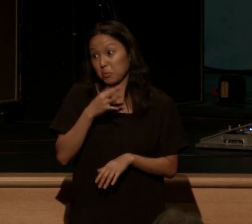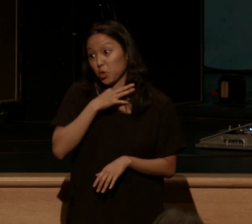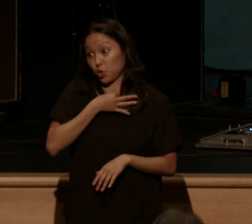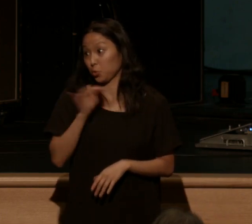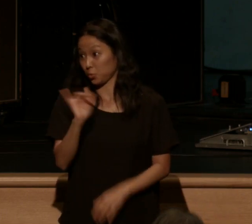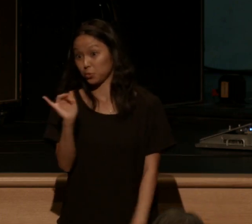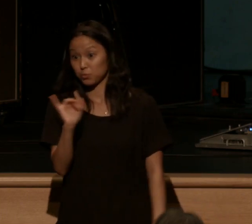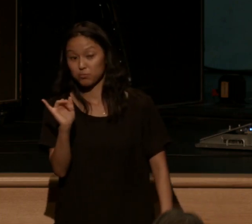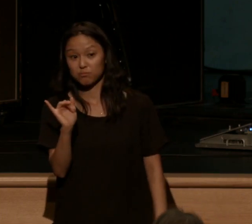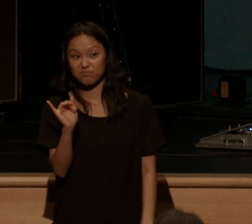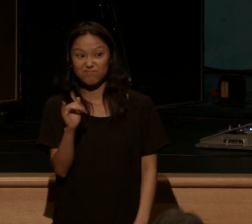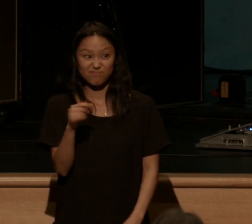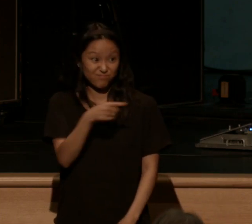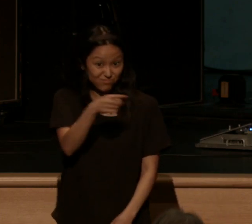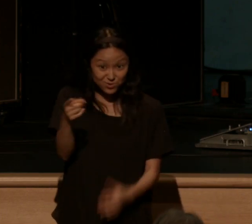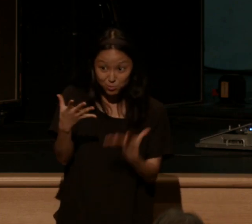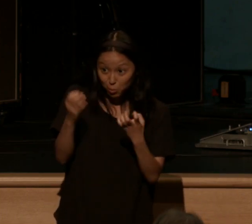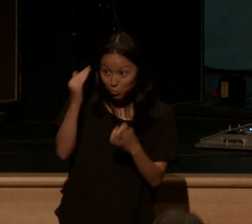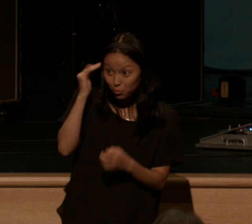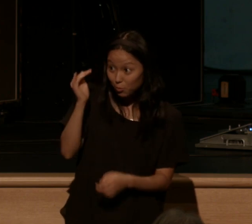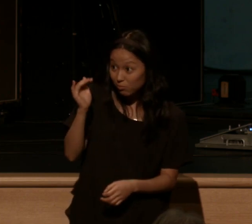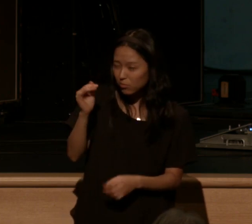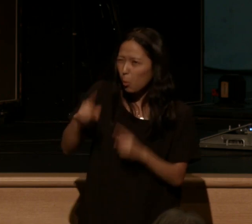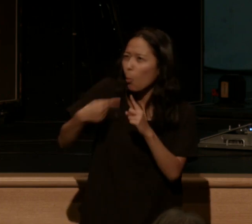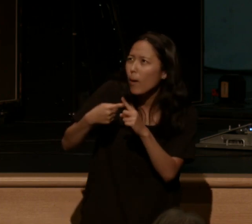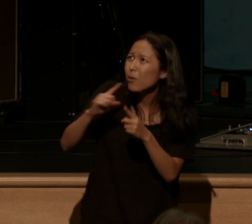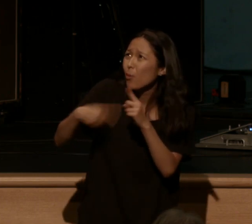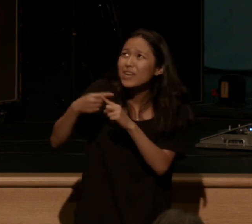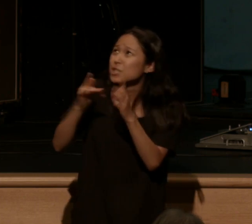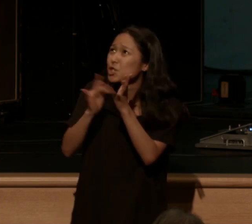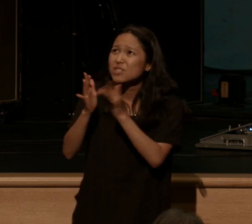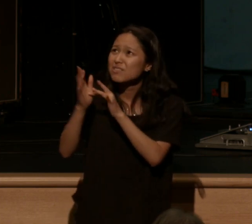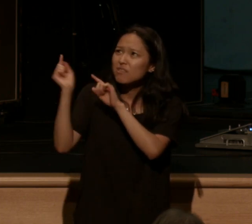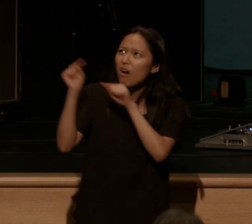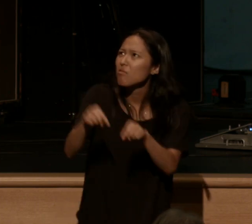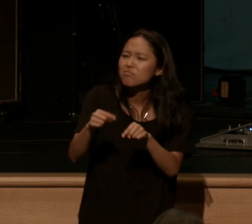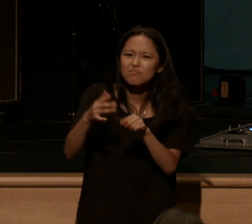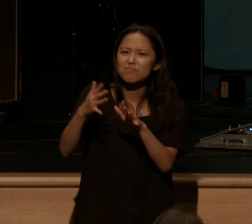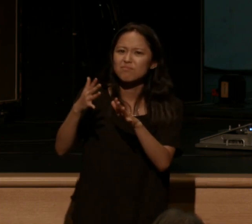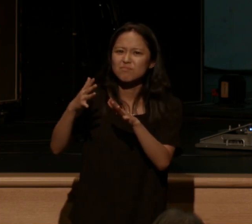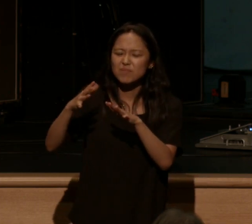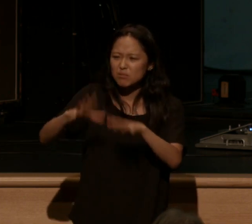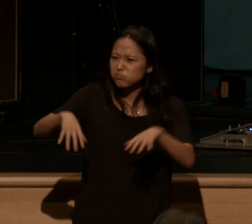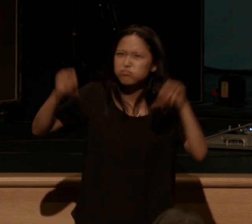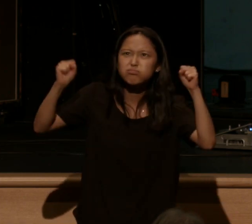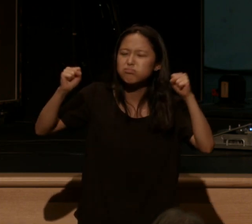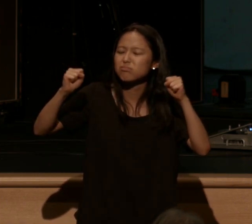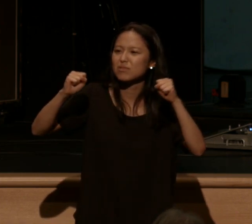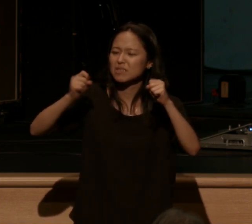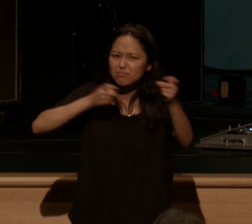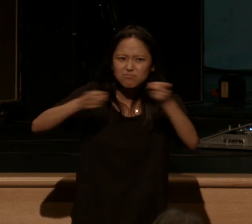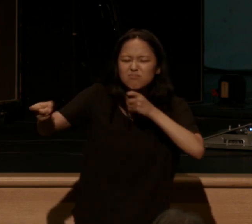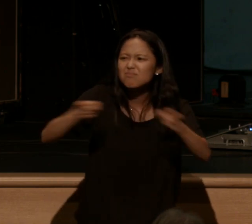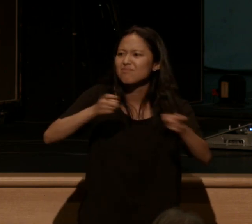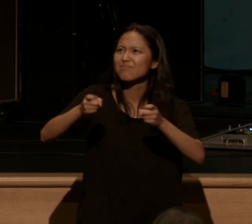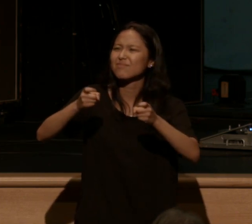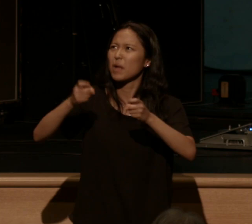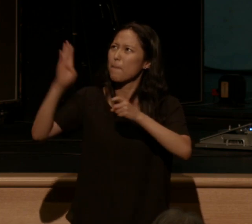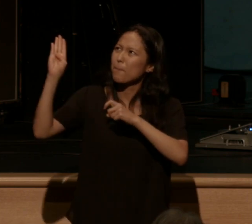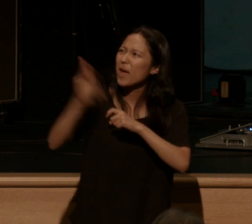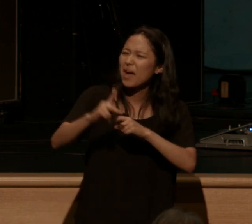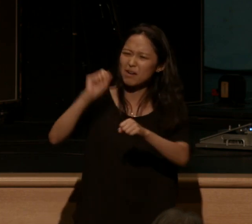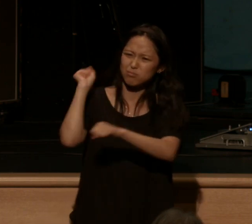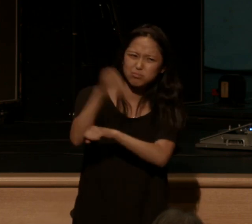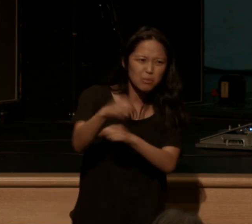In fact, I mean, wouldn't you love to know that right now? Hey, when are you going to really get this thing totally put together? Like, when are you going to come back and